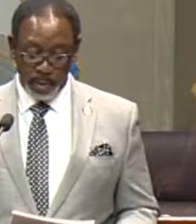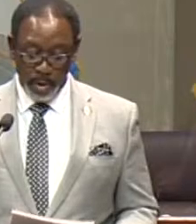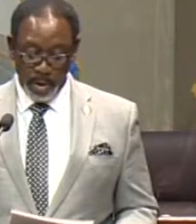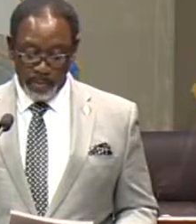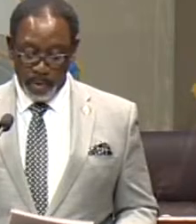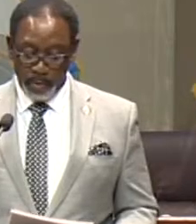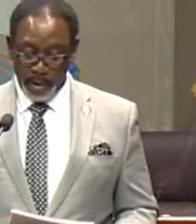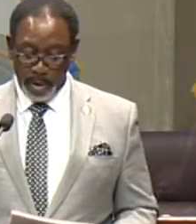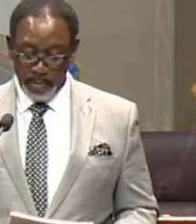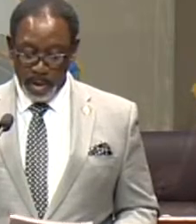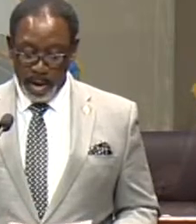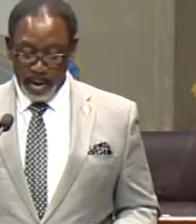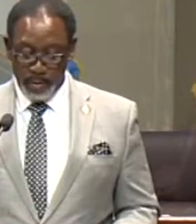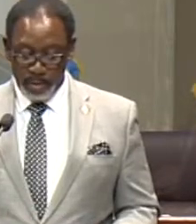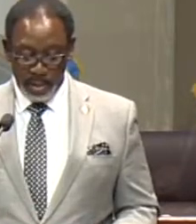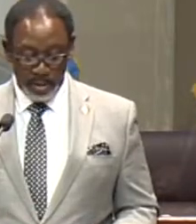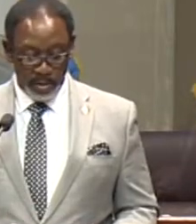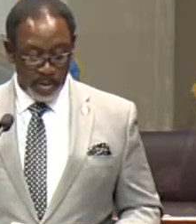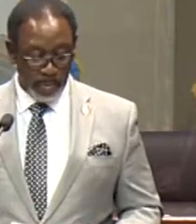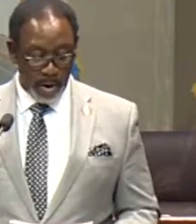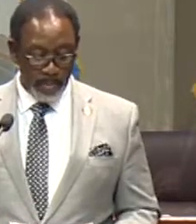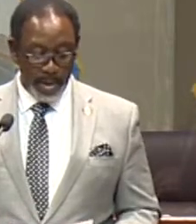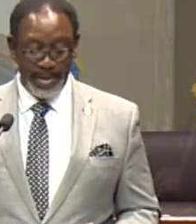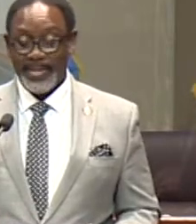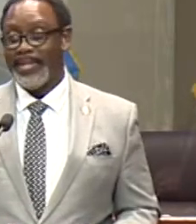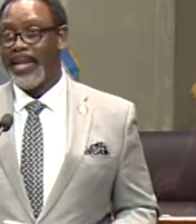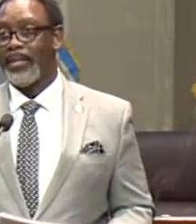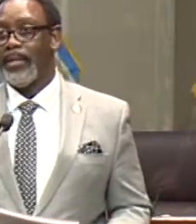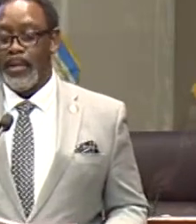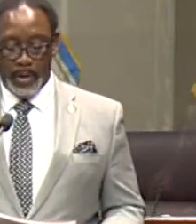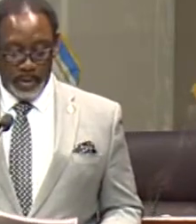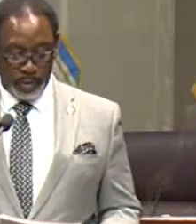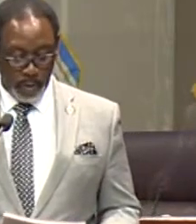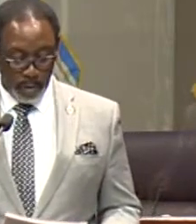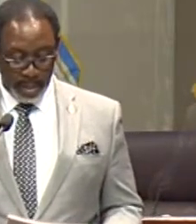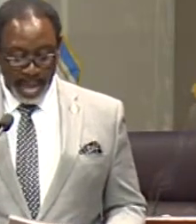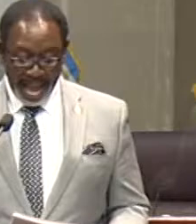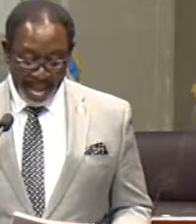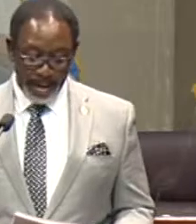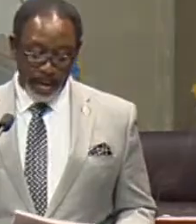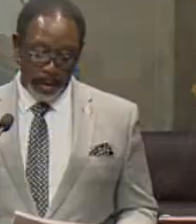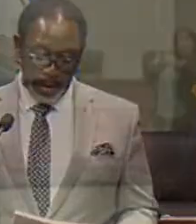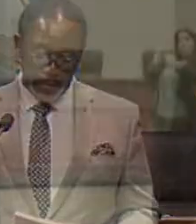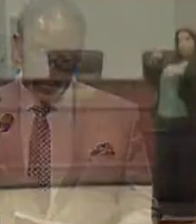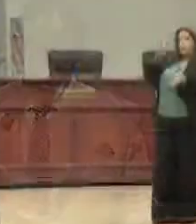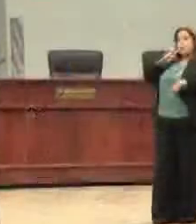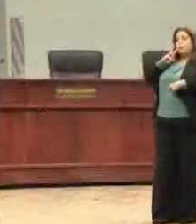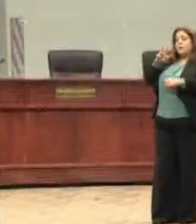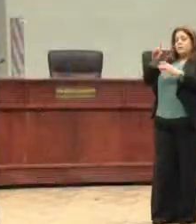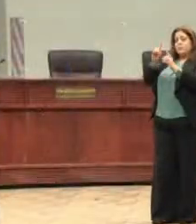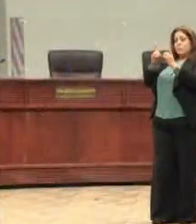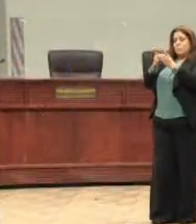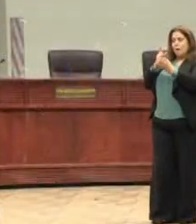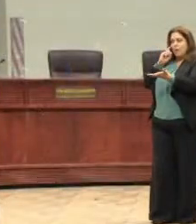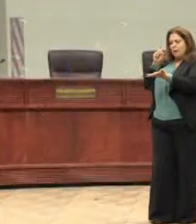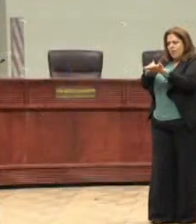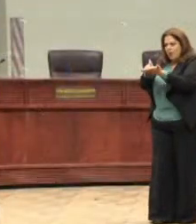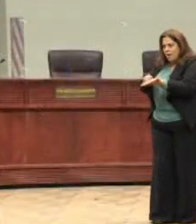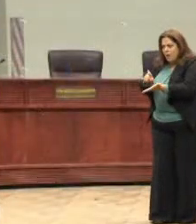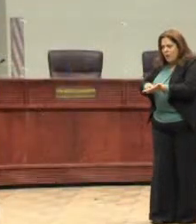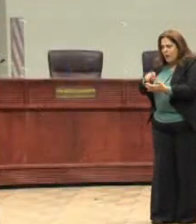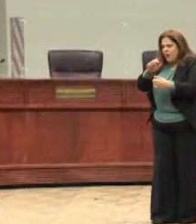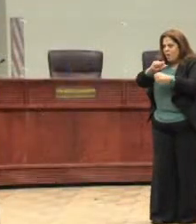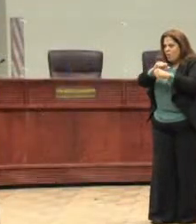monitoring program. Our utilities department has detected historically high levels of COVID in